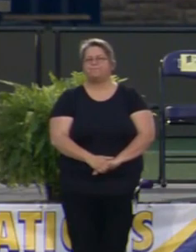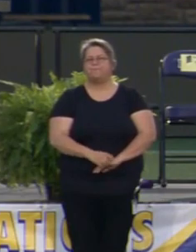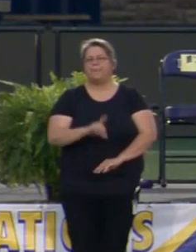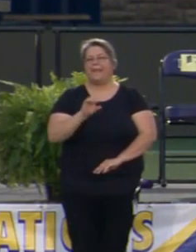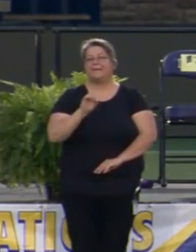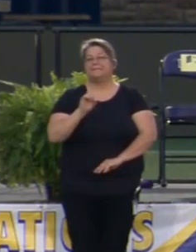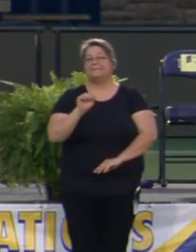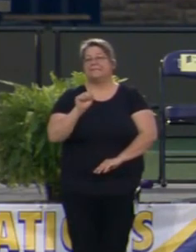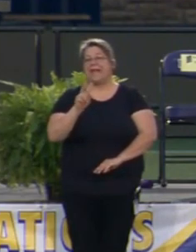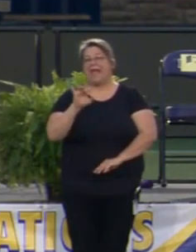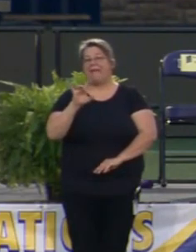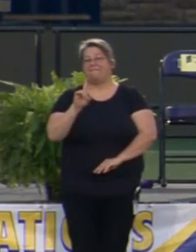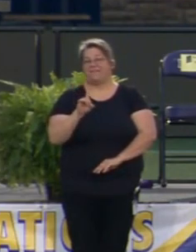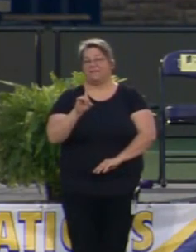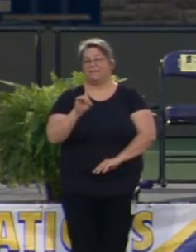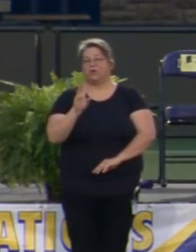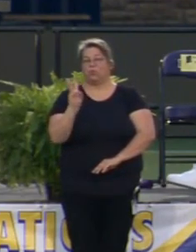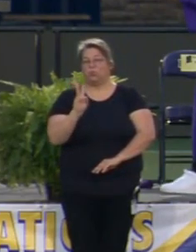David Wright.